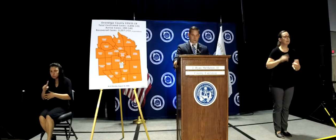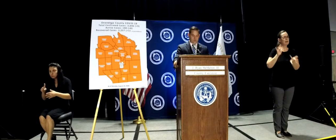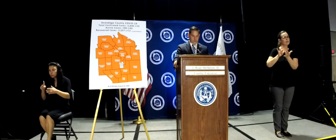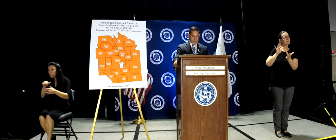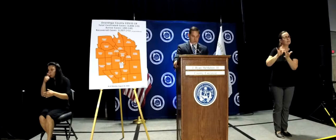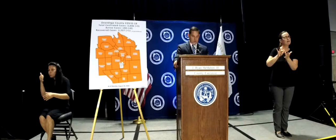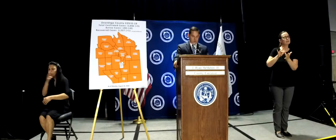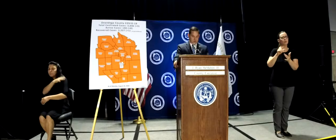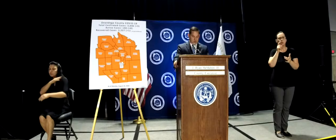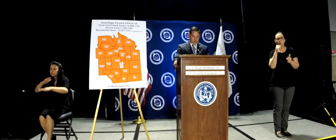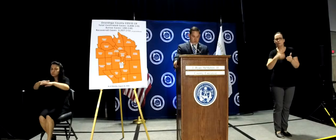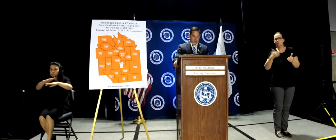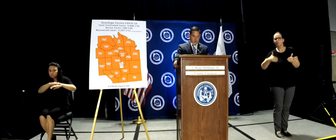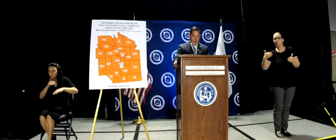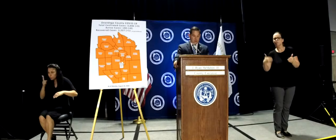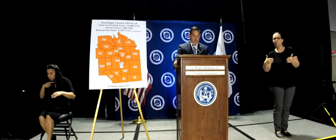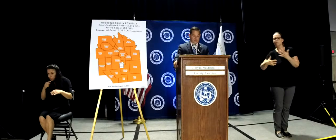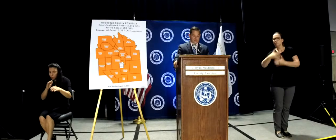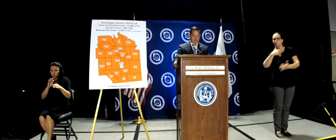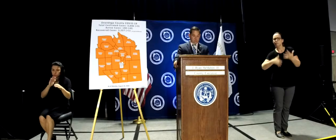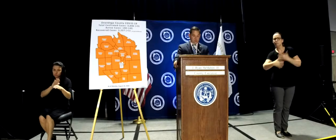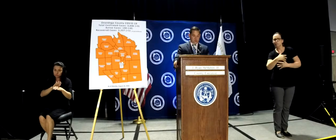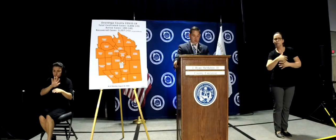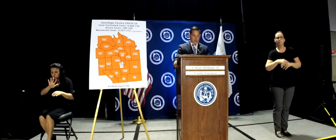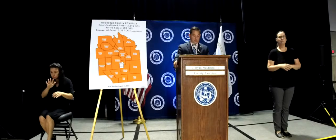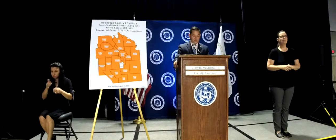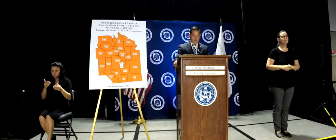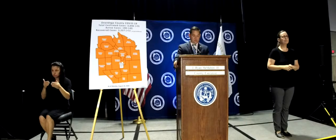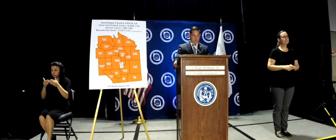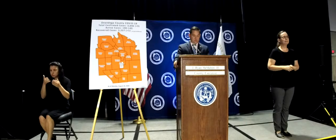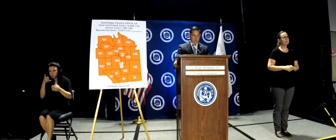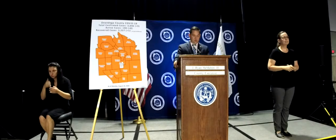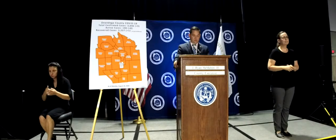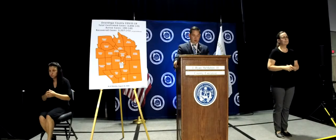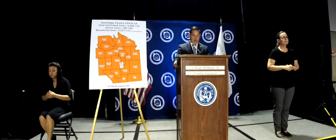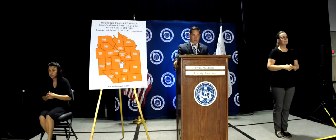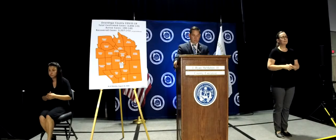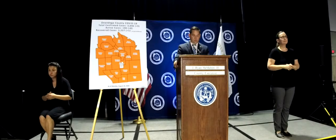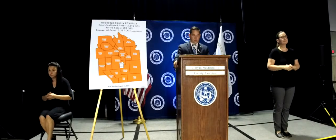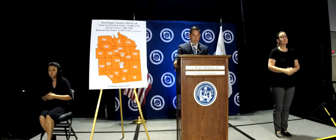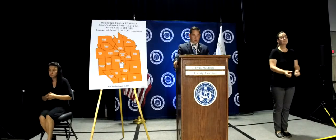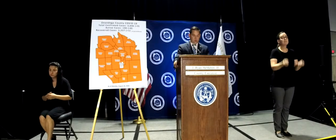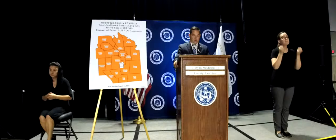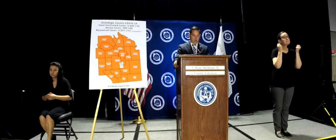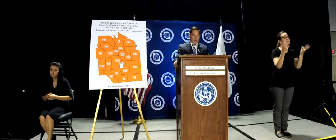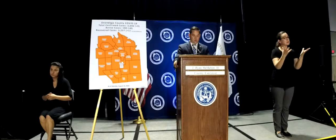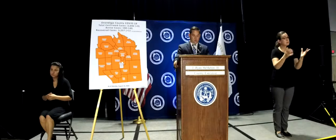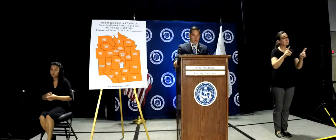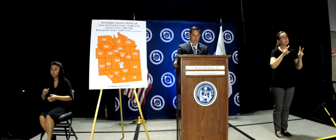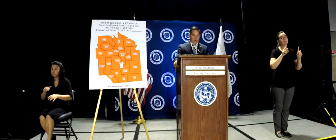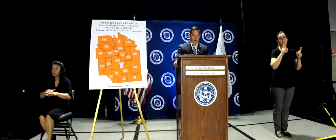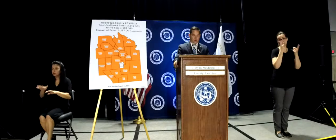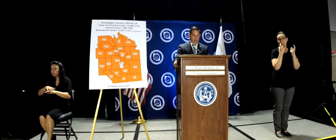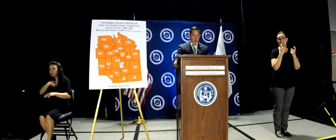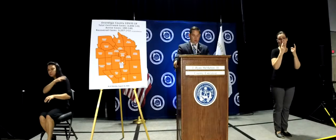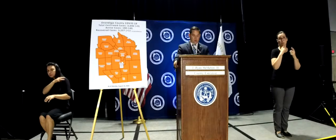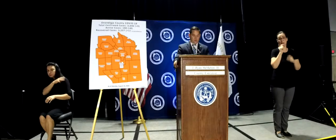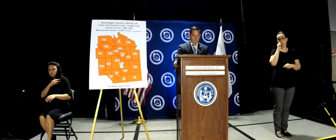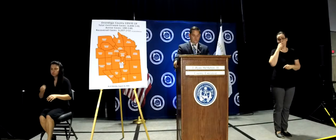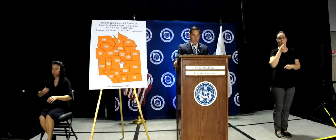to quarantines. So a lot of testing being done. Actually, very, very happy with